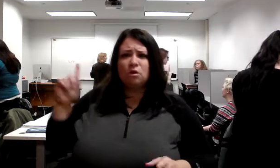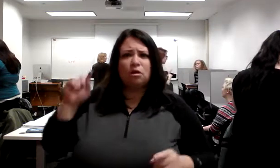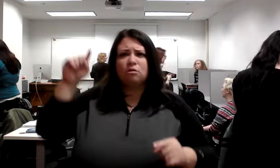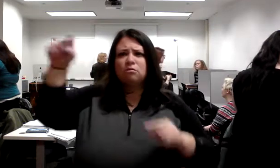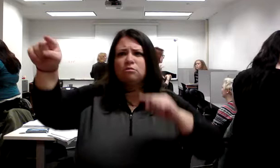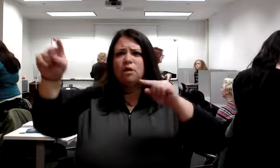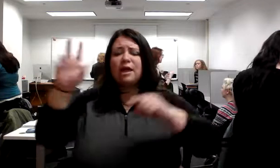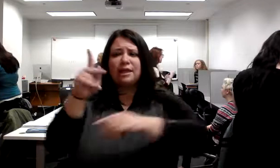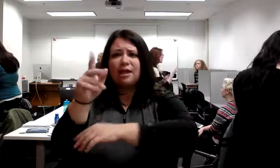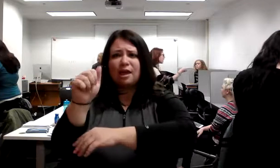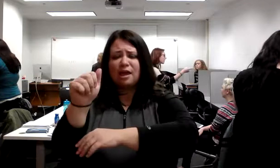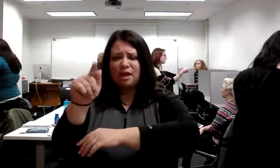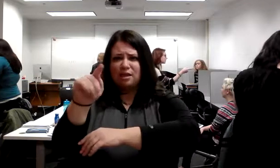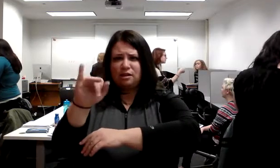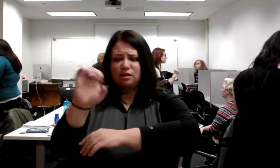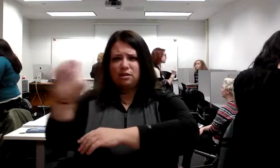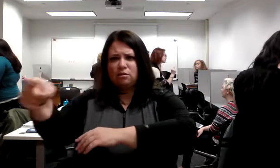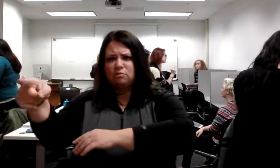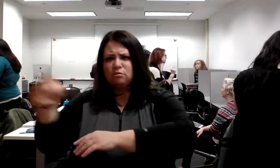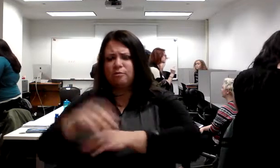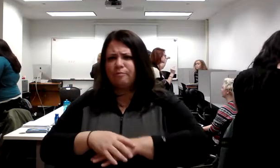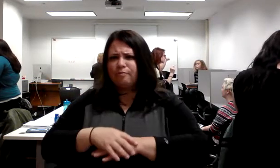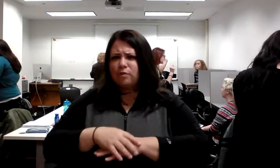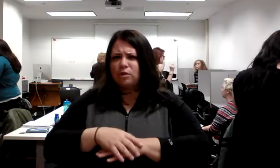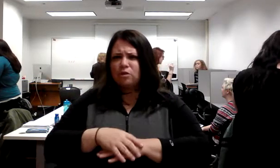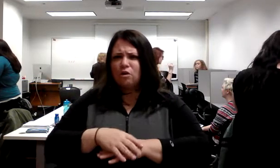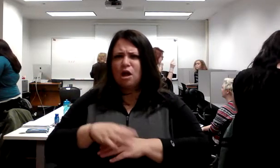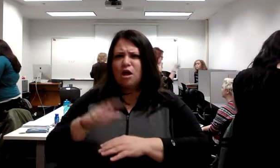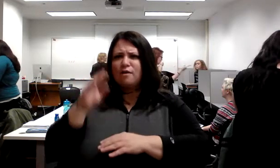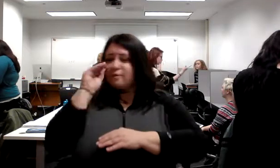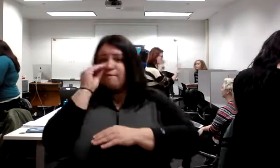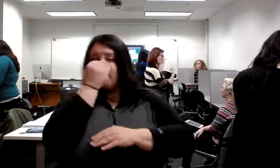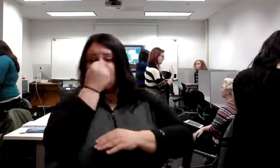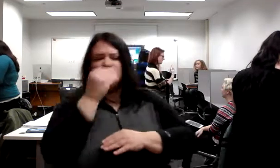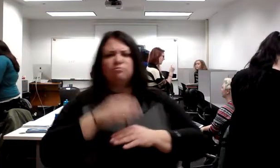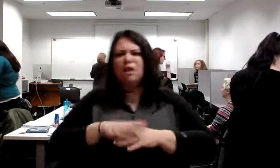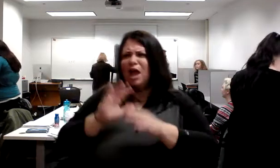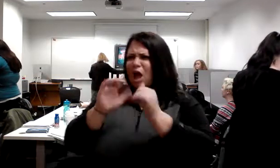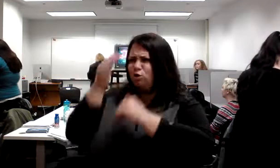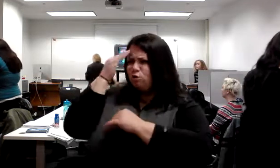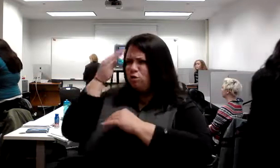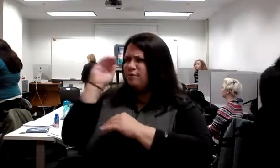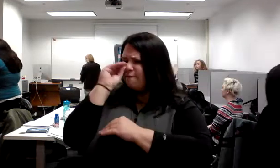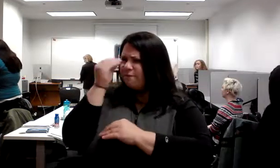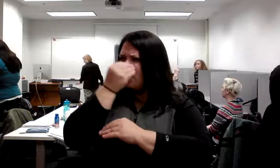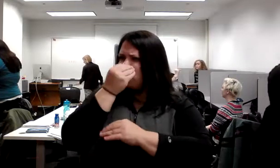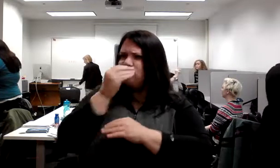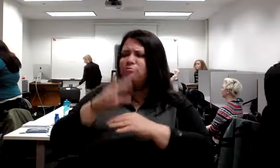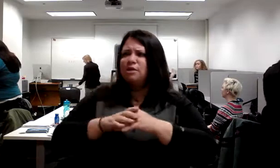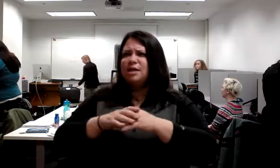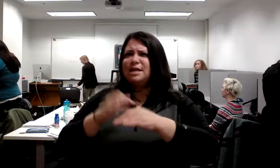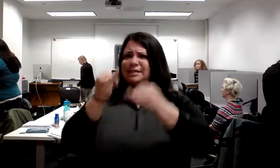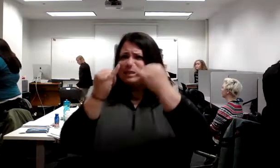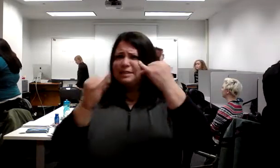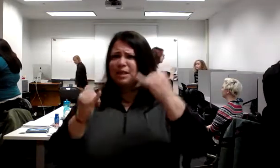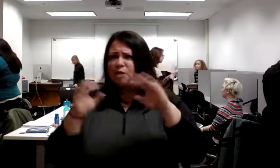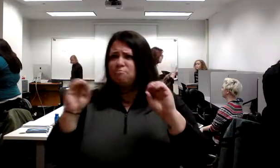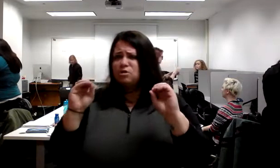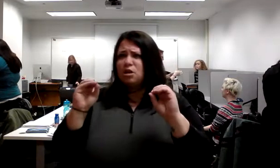Katie, how do you know it's a flower? There's no stem or leaves or ground or sky or